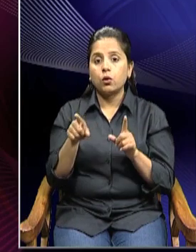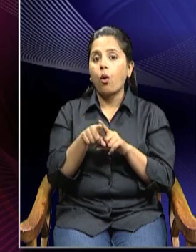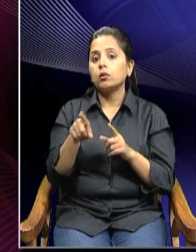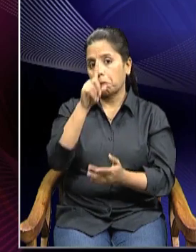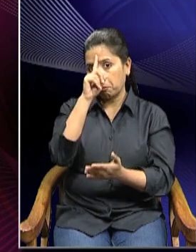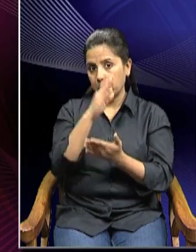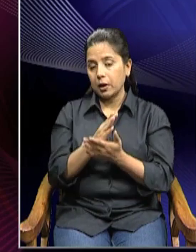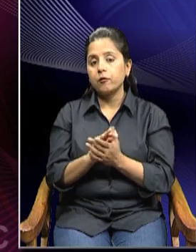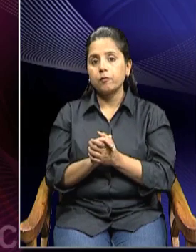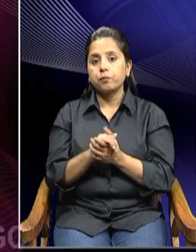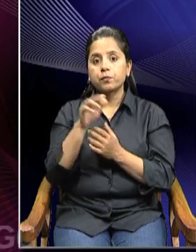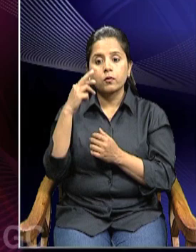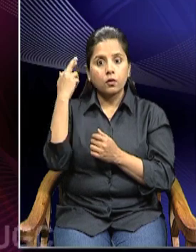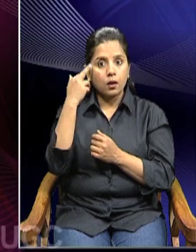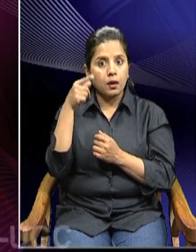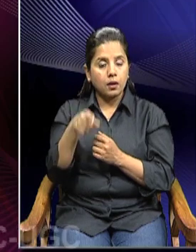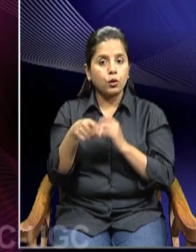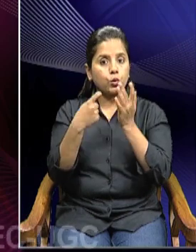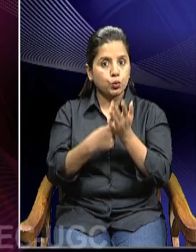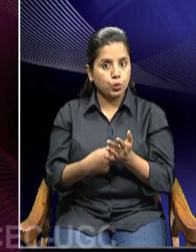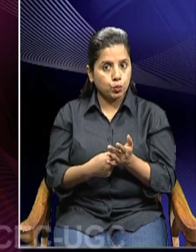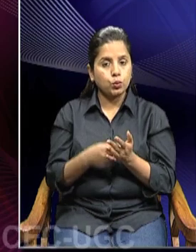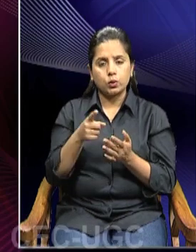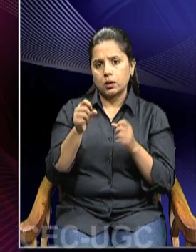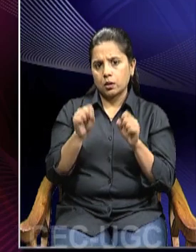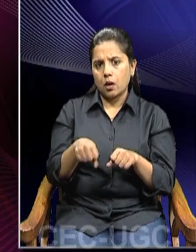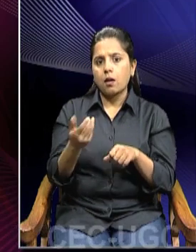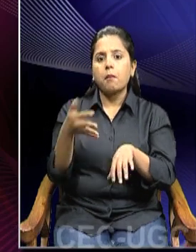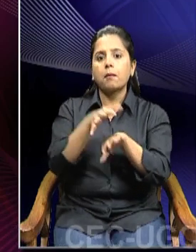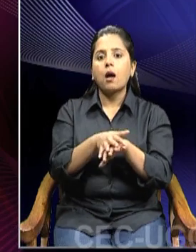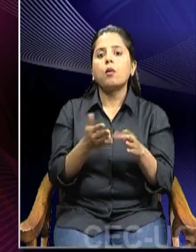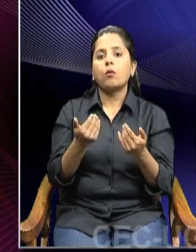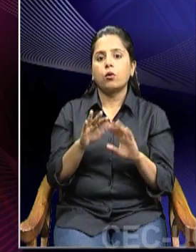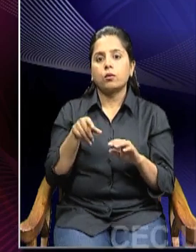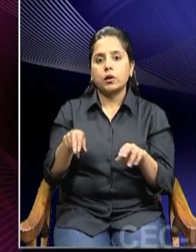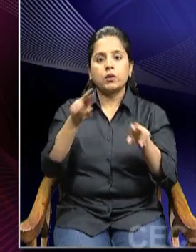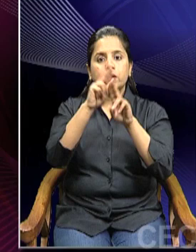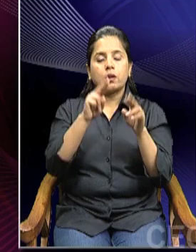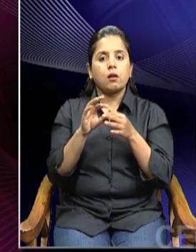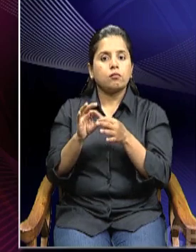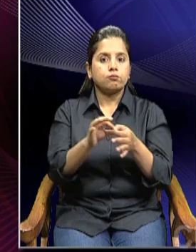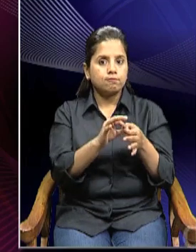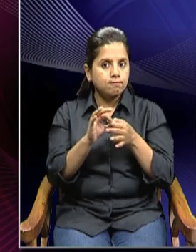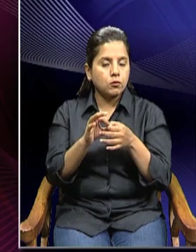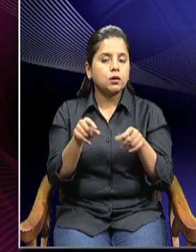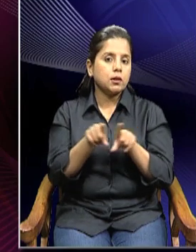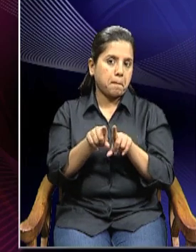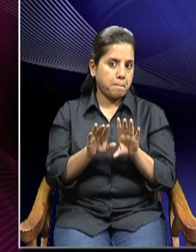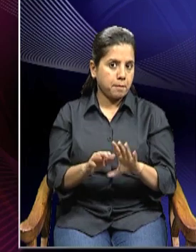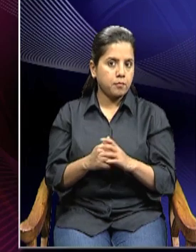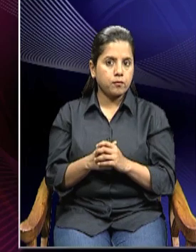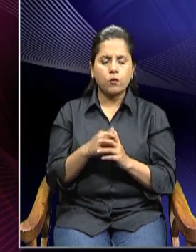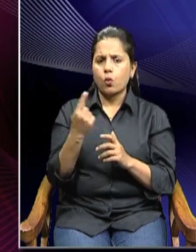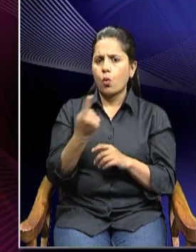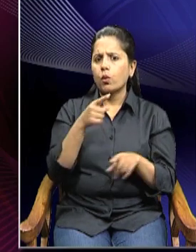believe that rational principles can be applied to international relations also.